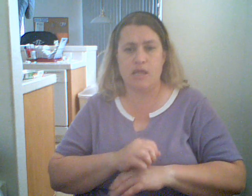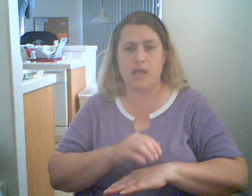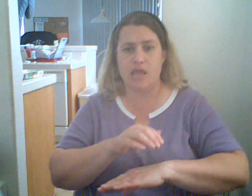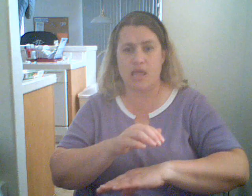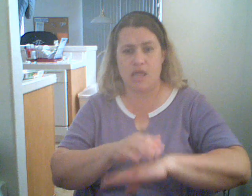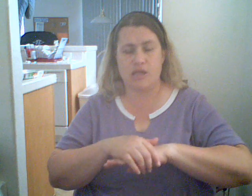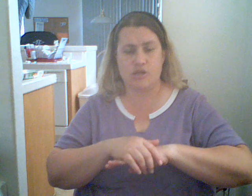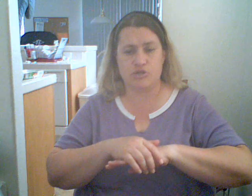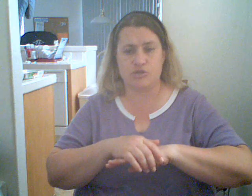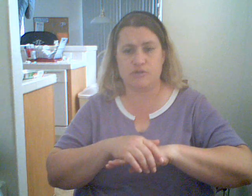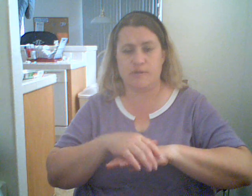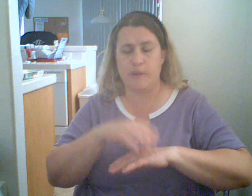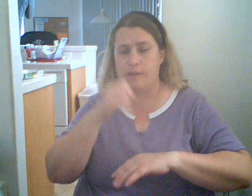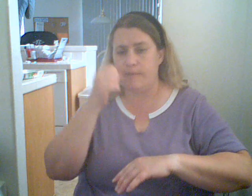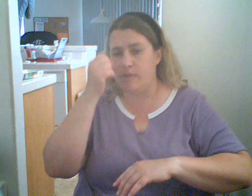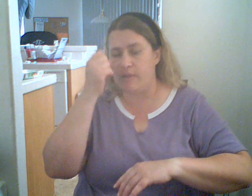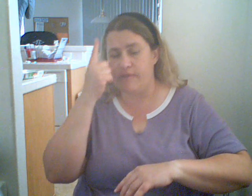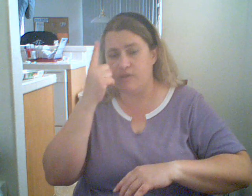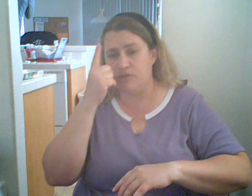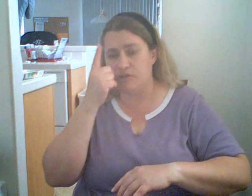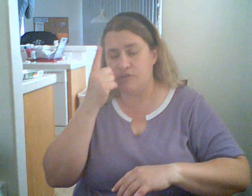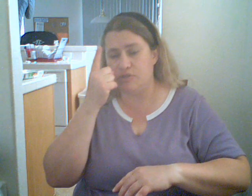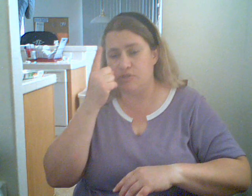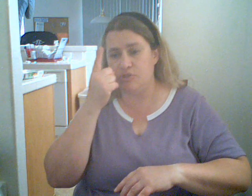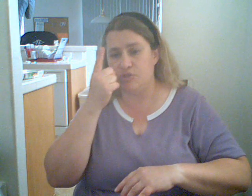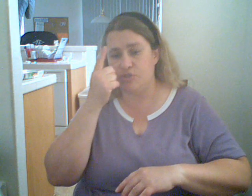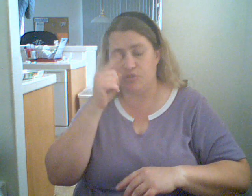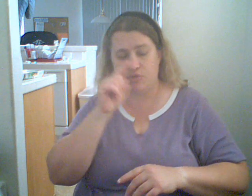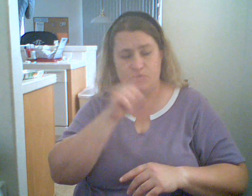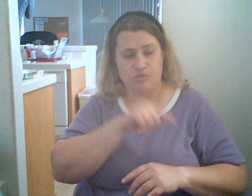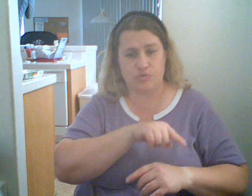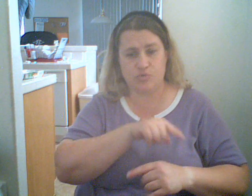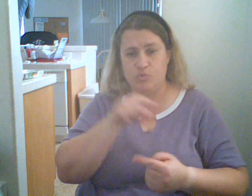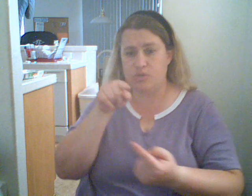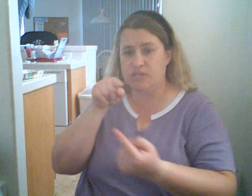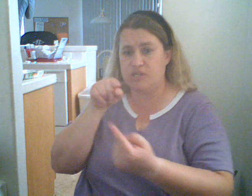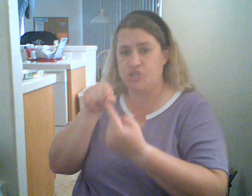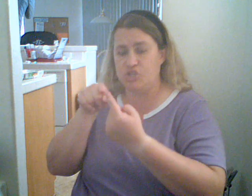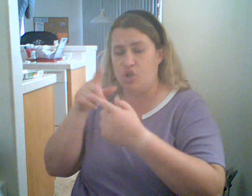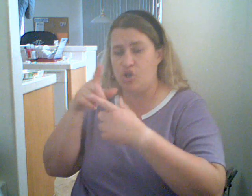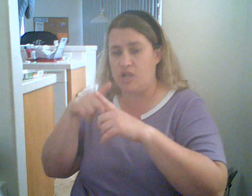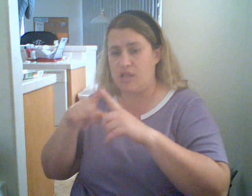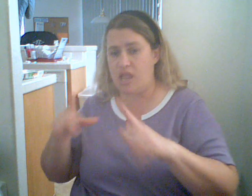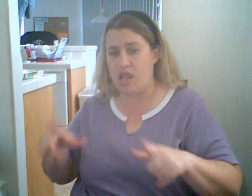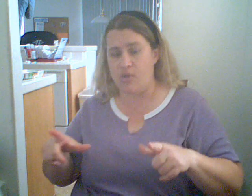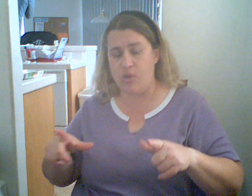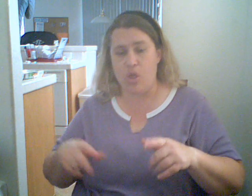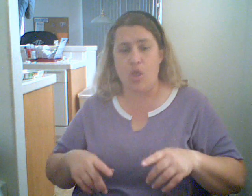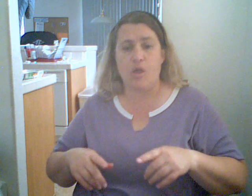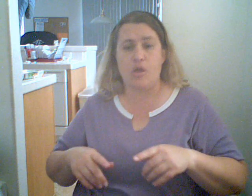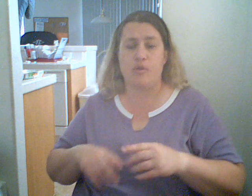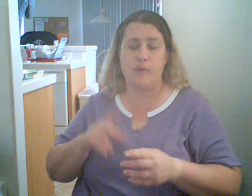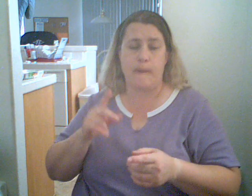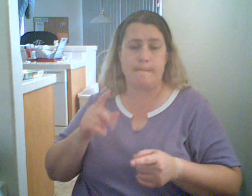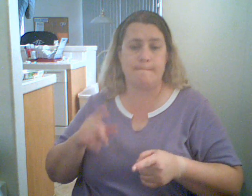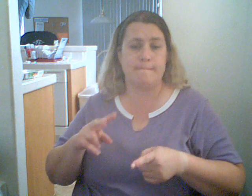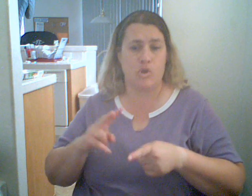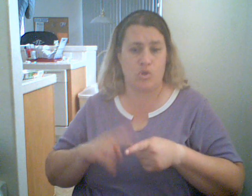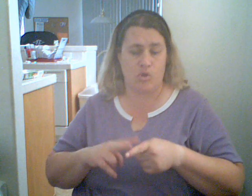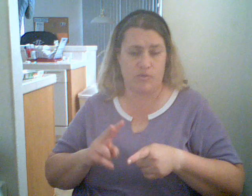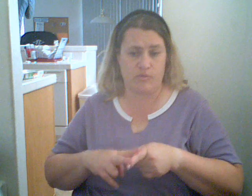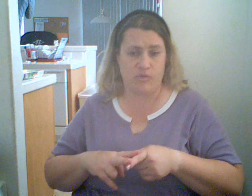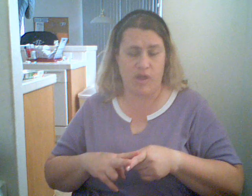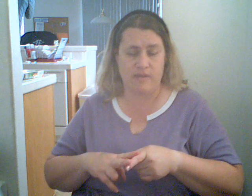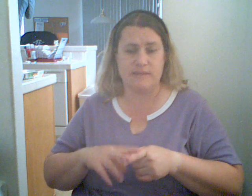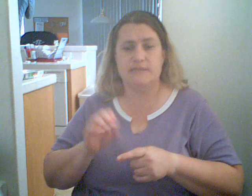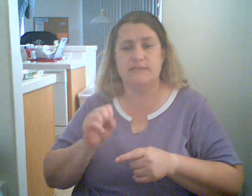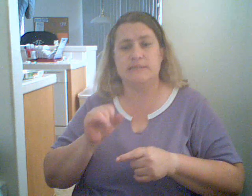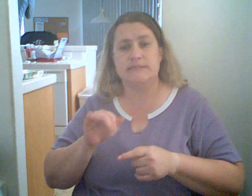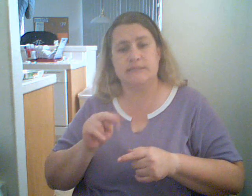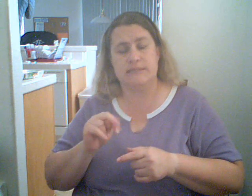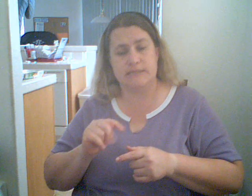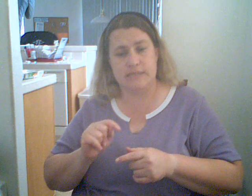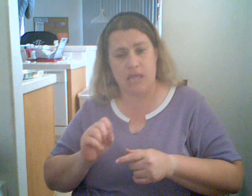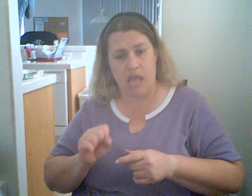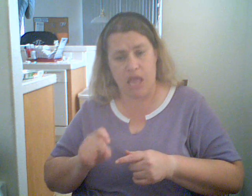to construct an equivalent message in the target language, including appropriate vocabulary, choice, tone, grammar, syntax, appropriate use of